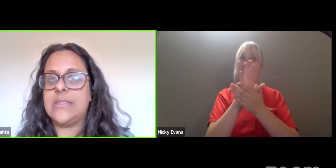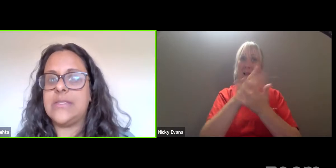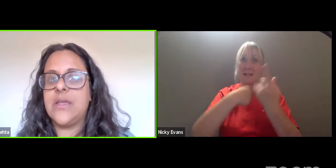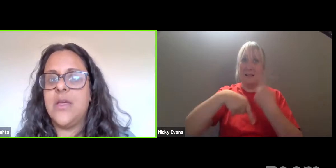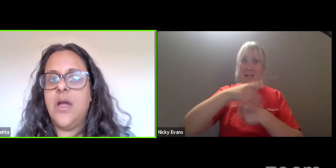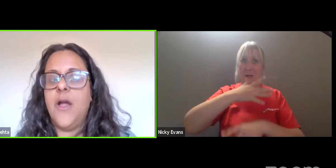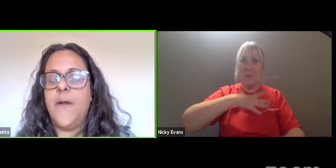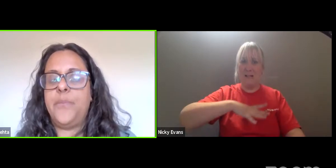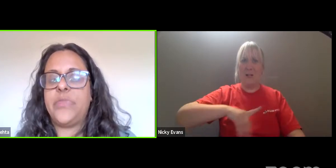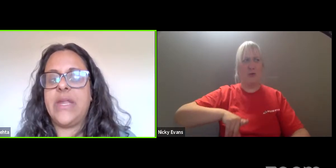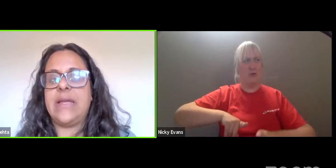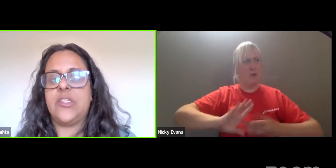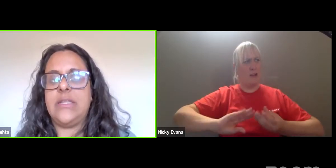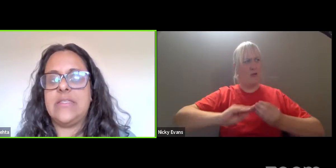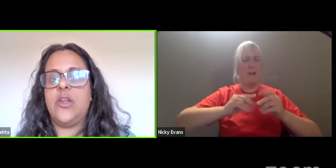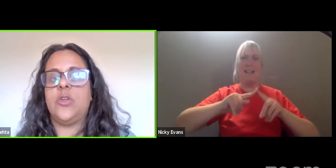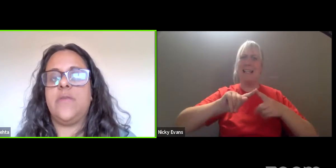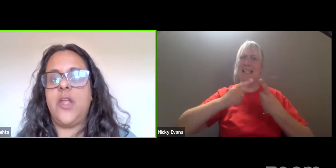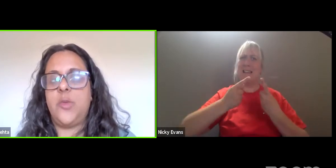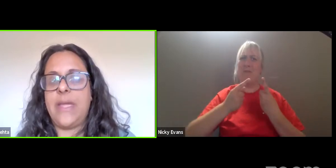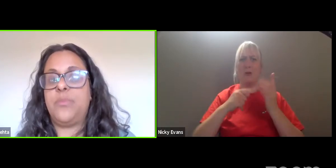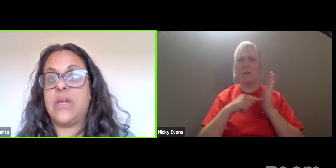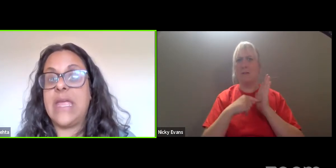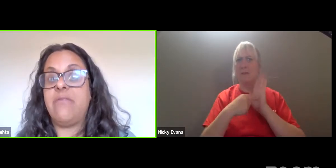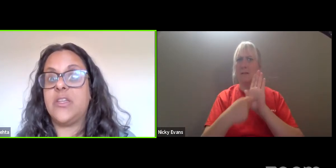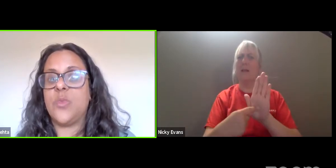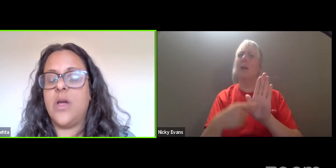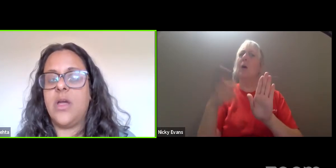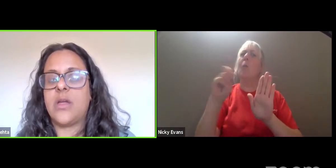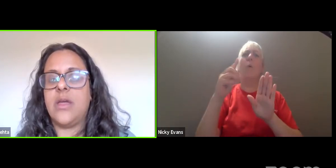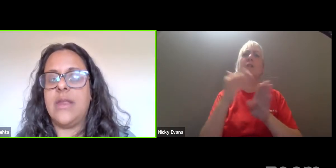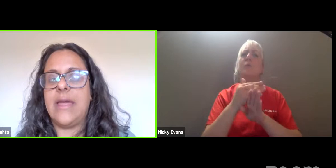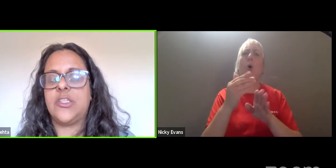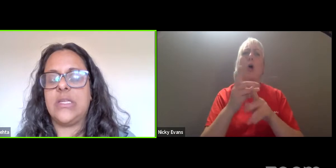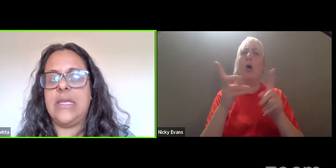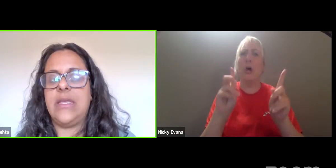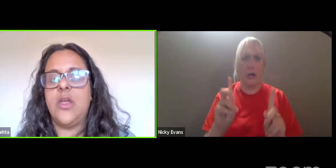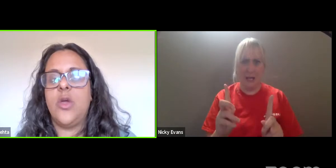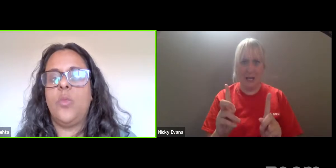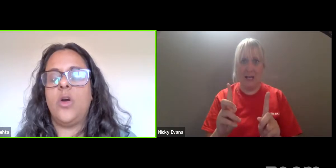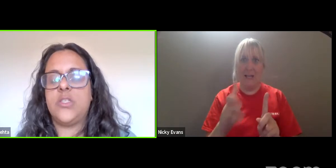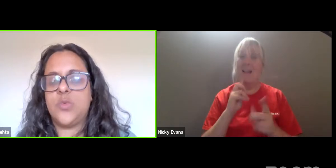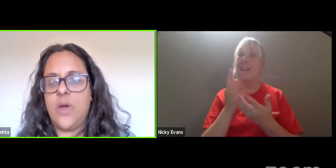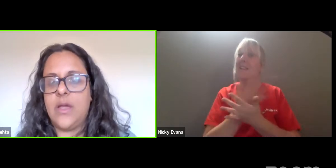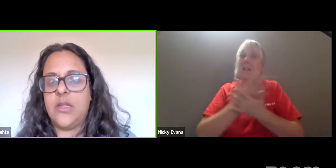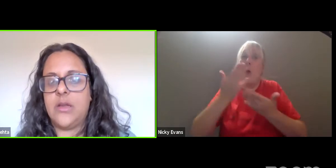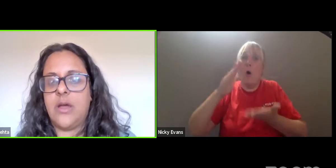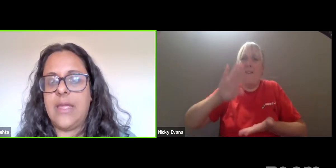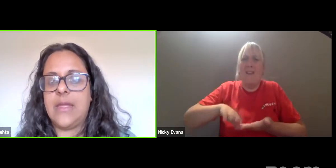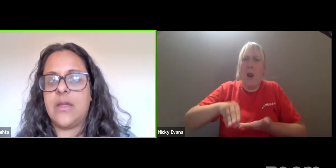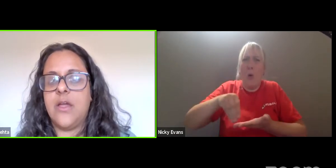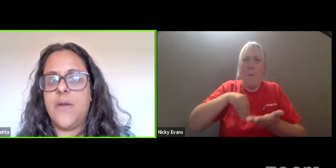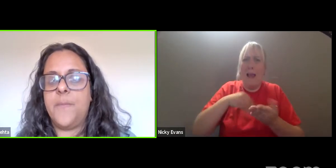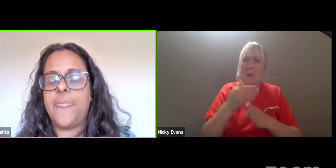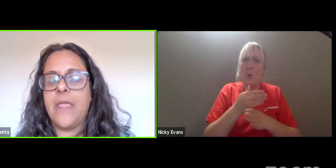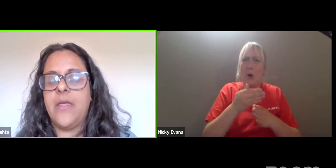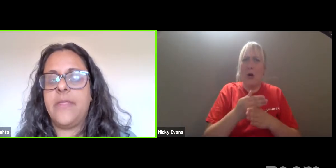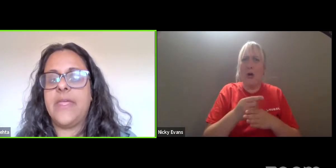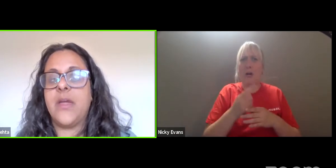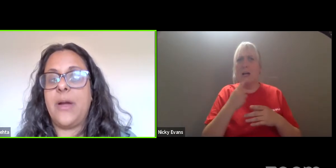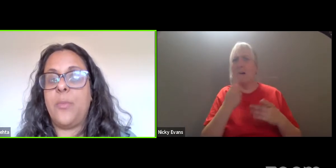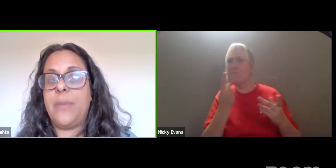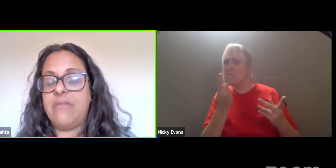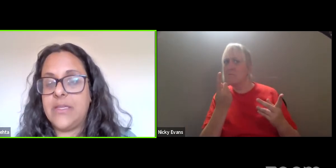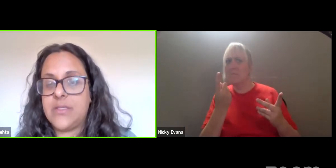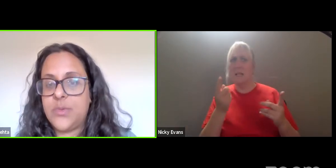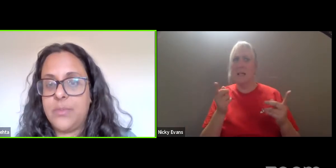work is, that actually there's a lot of low paid precarious work, and actually what does work look like,